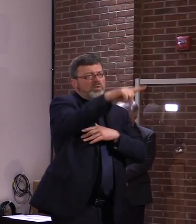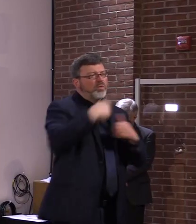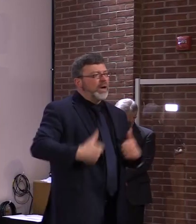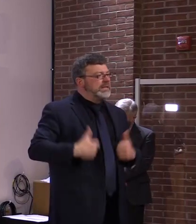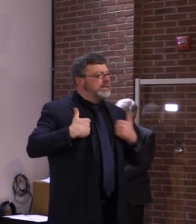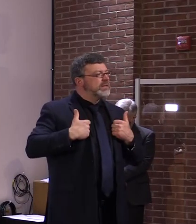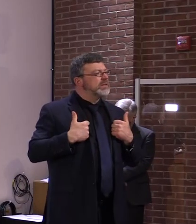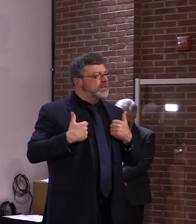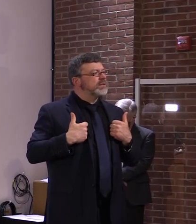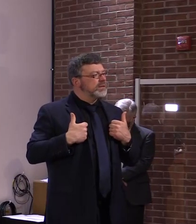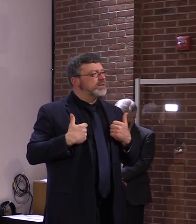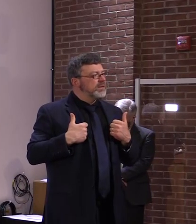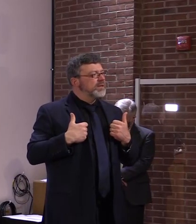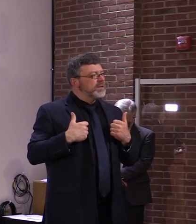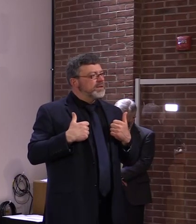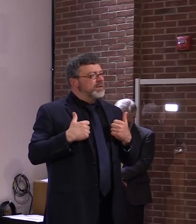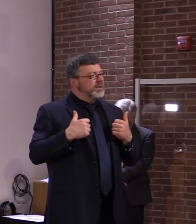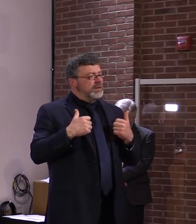with credibility.